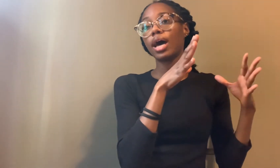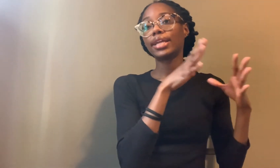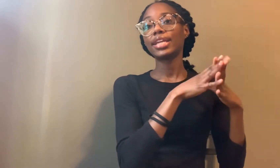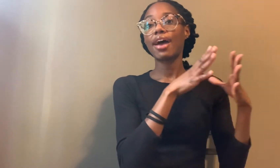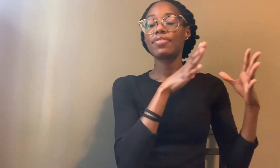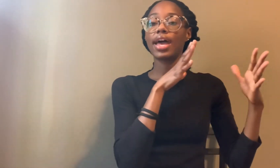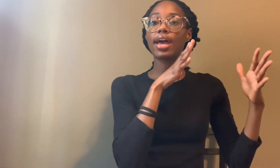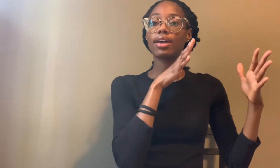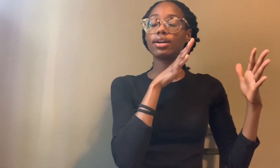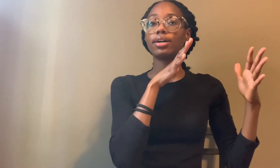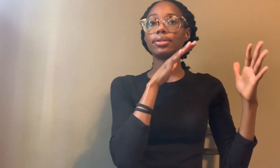didn't have that